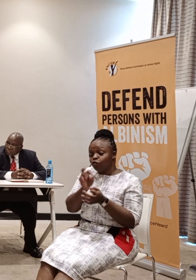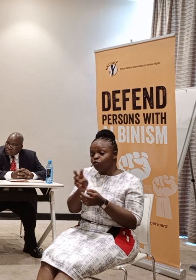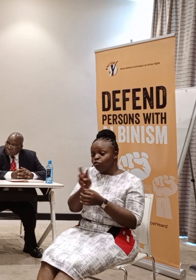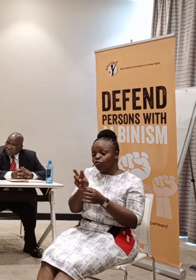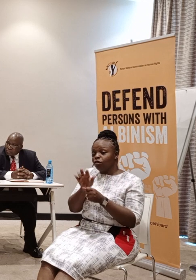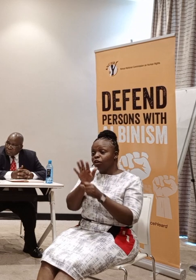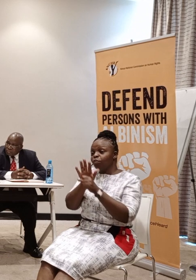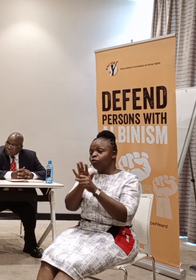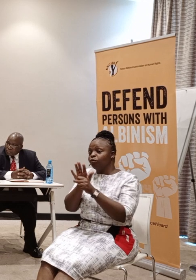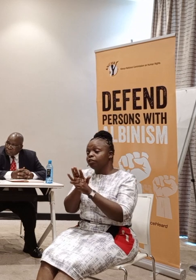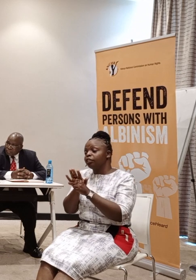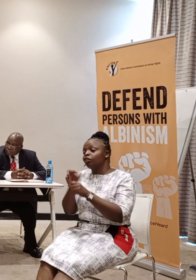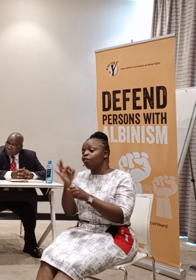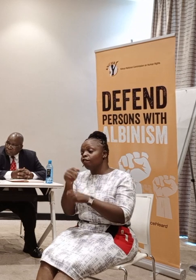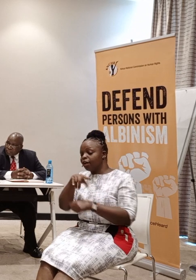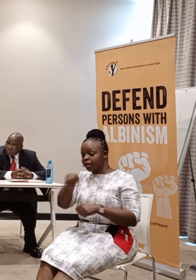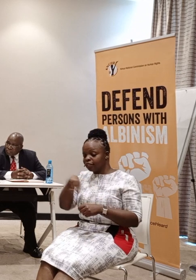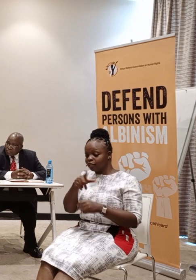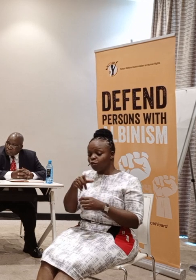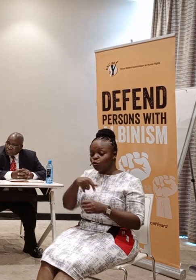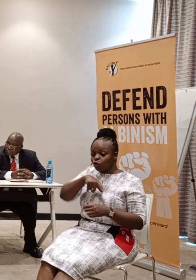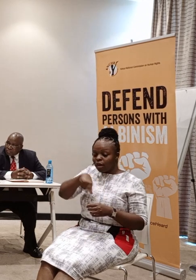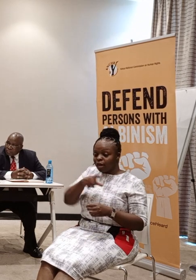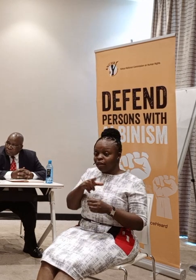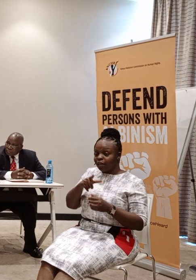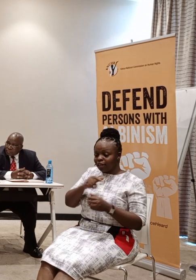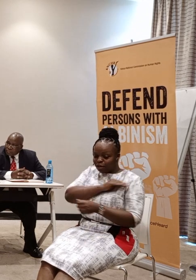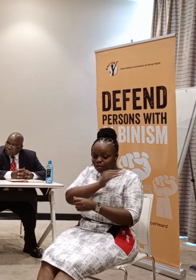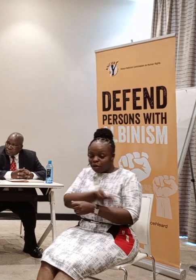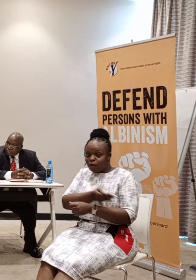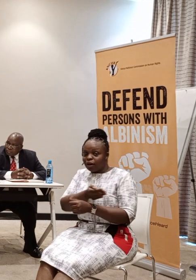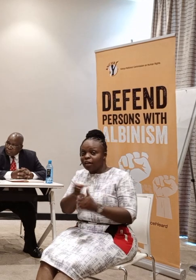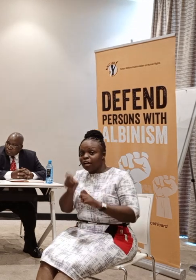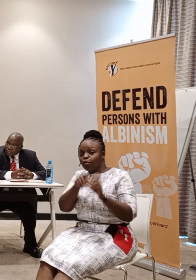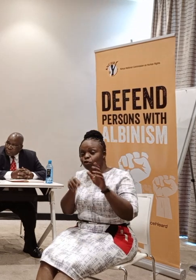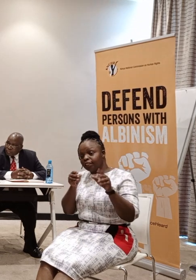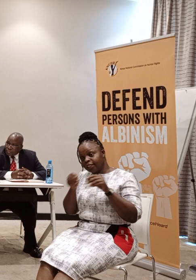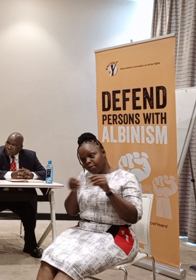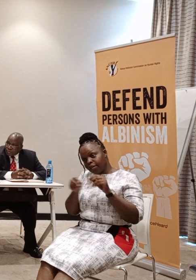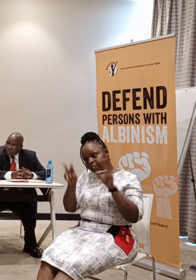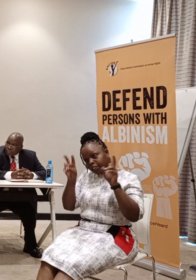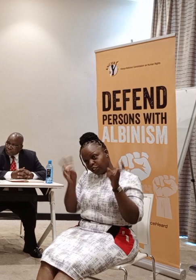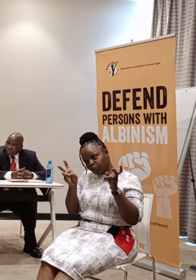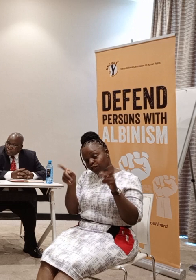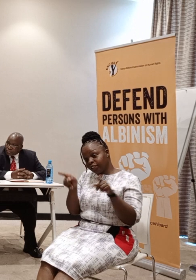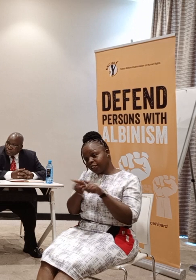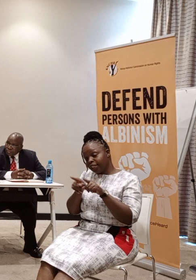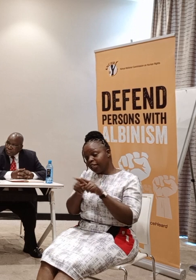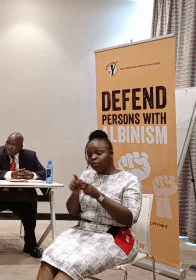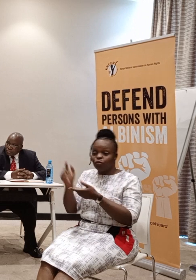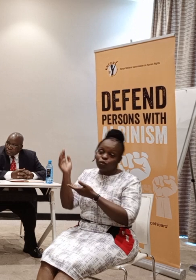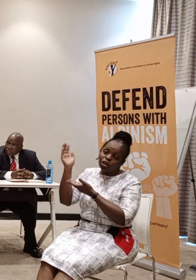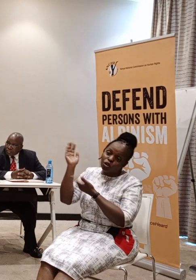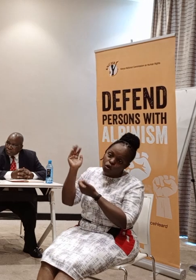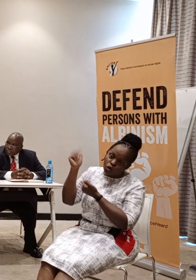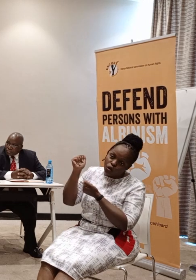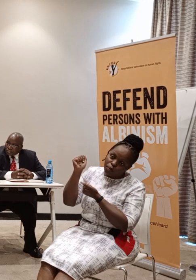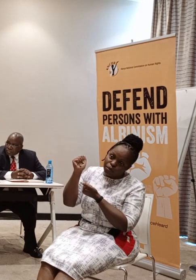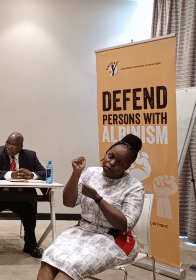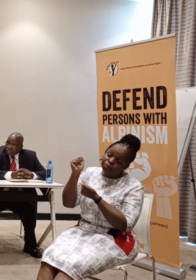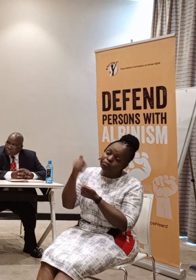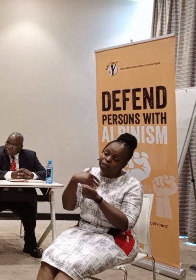of us, we are empowered on matters to do with disability. And we are also hopeful, because I can